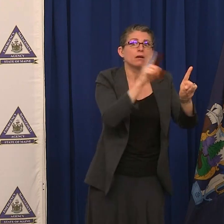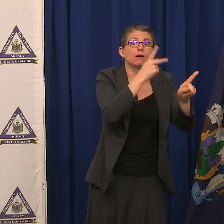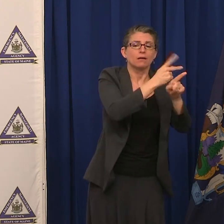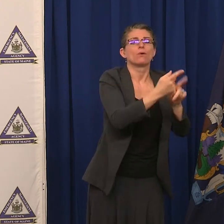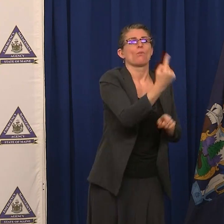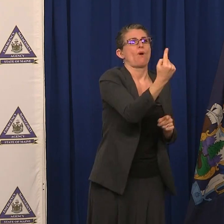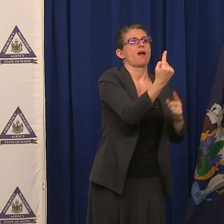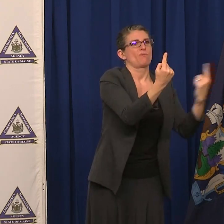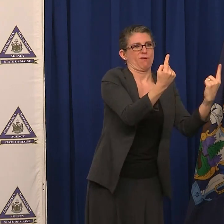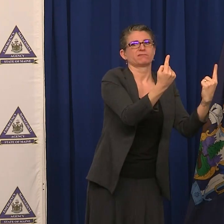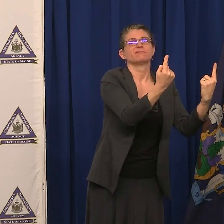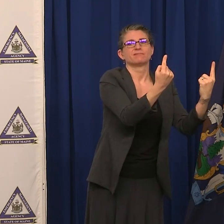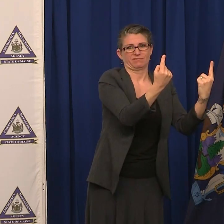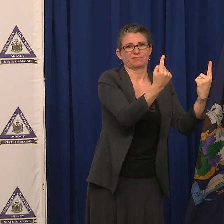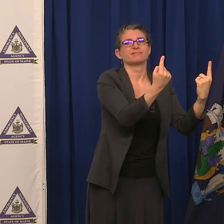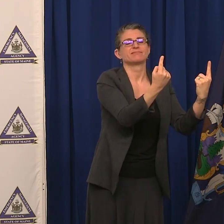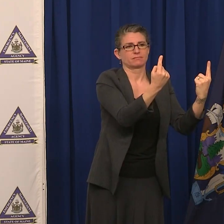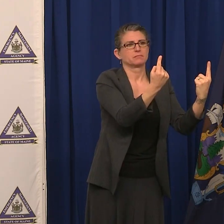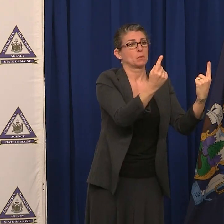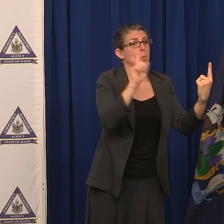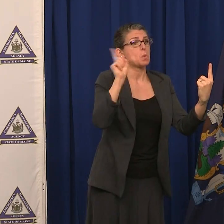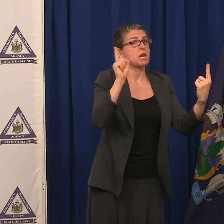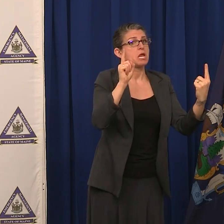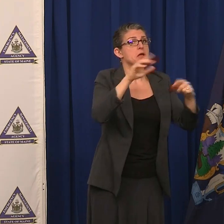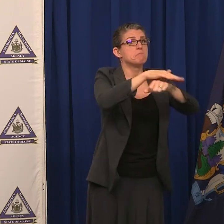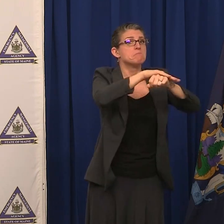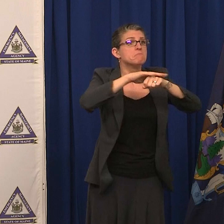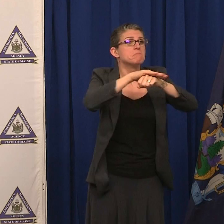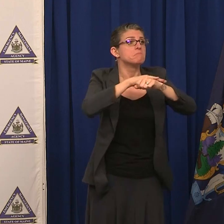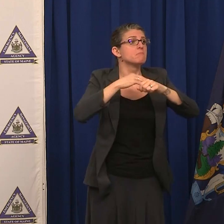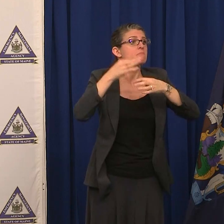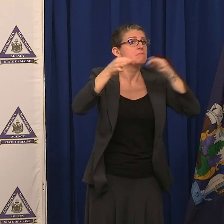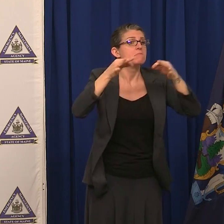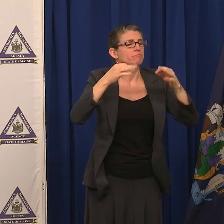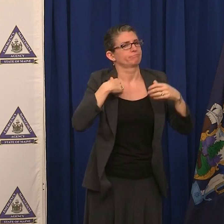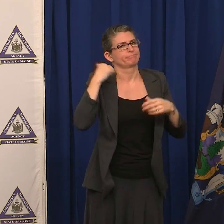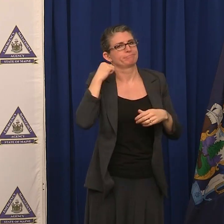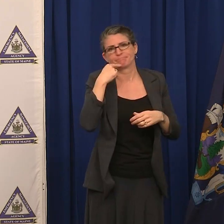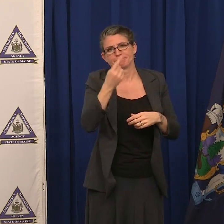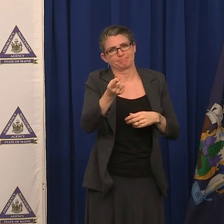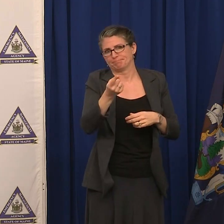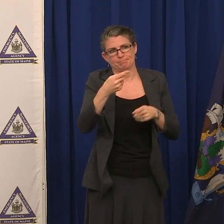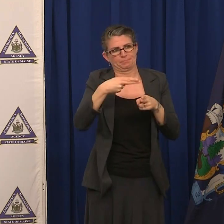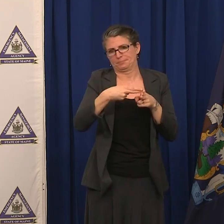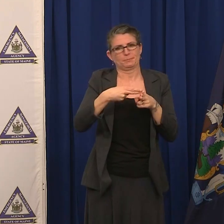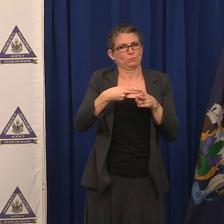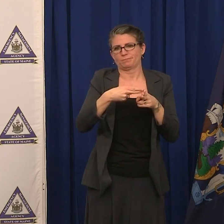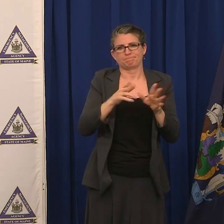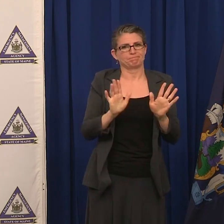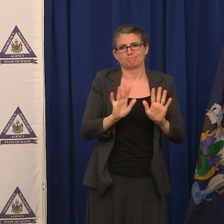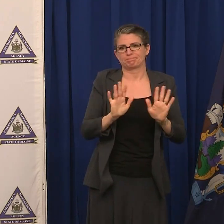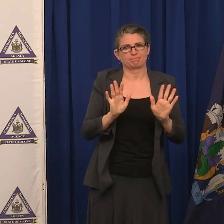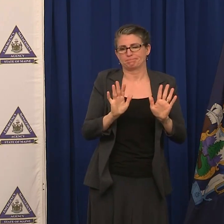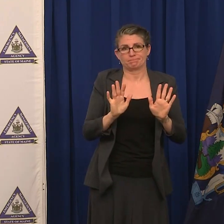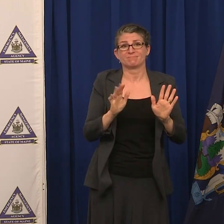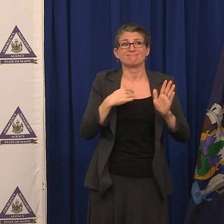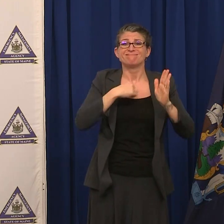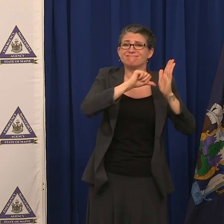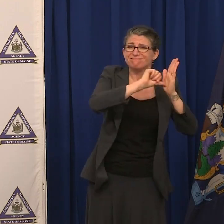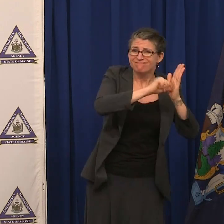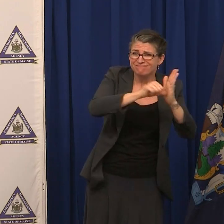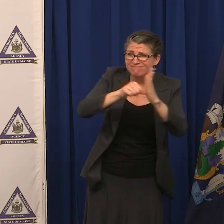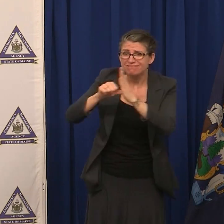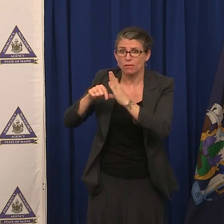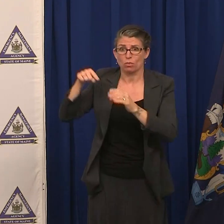What I'd like to do is spend a moment discussing why we are especially concerned about congregate